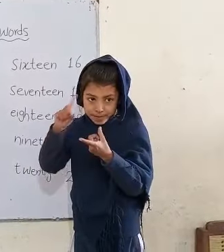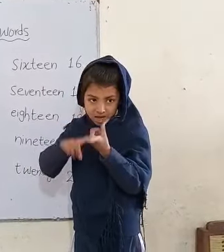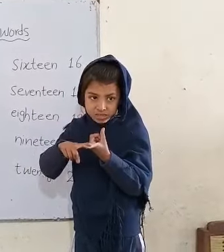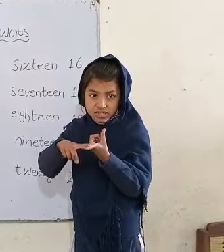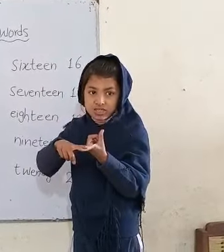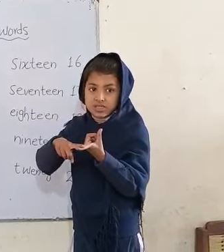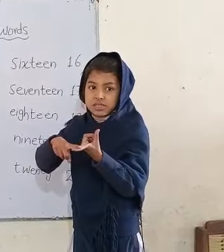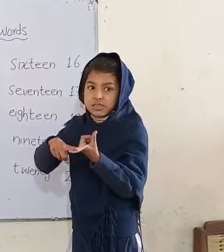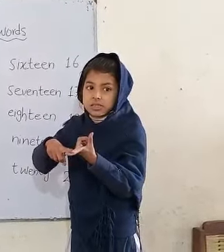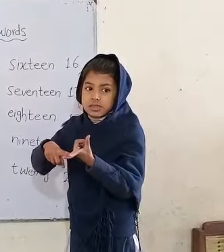E